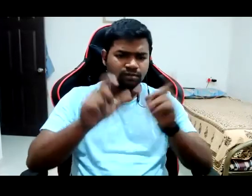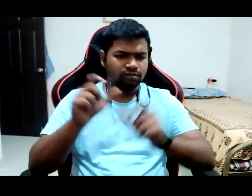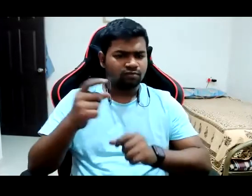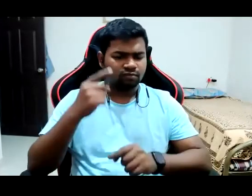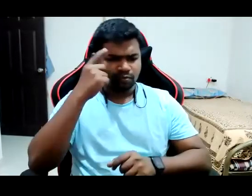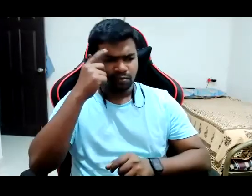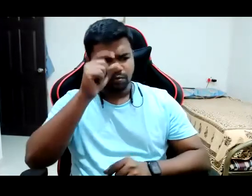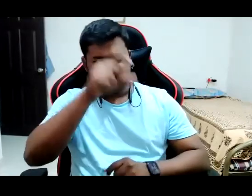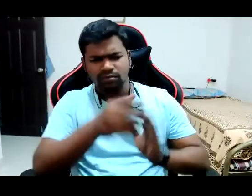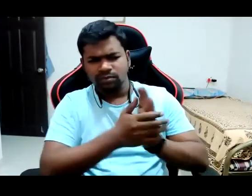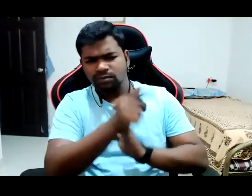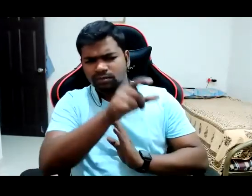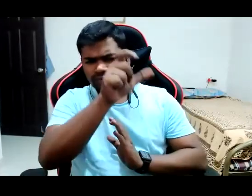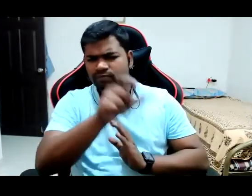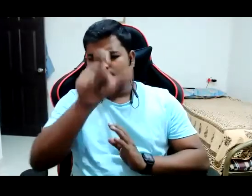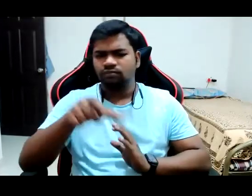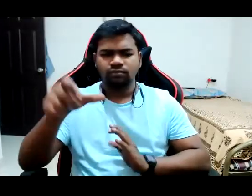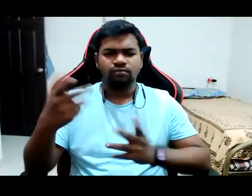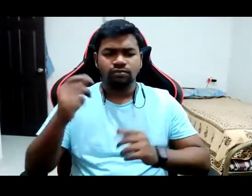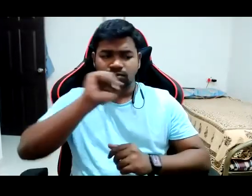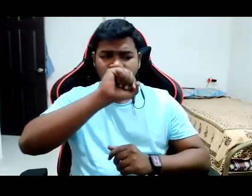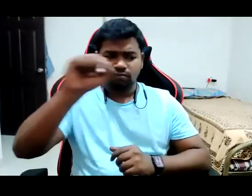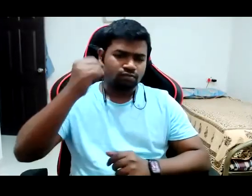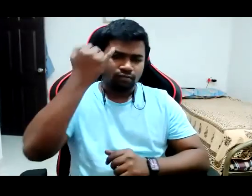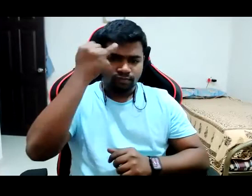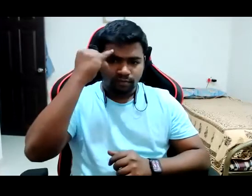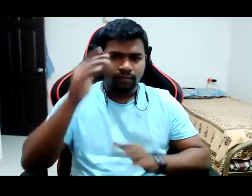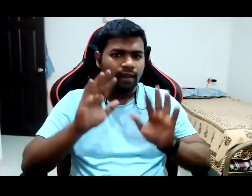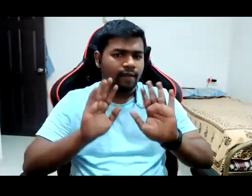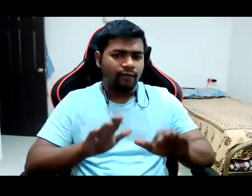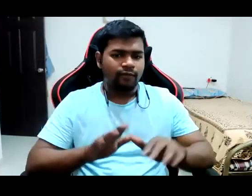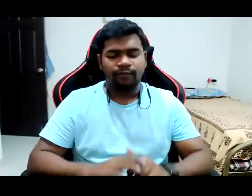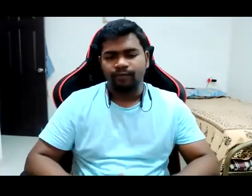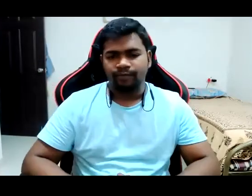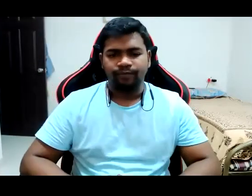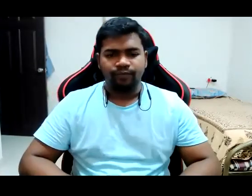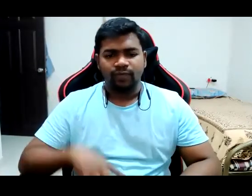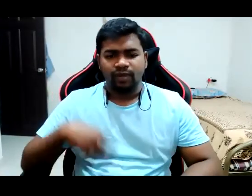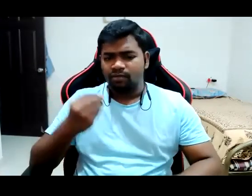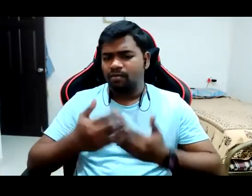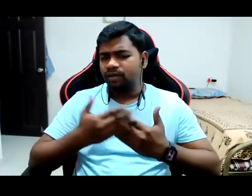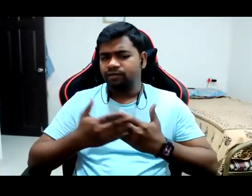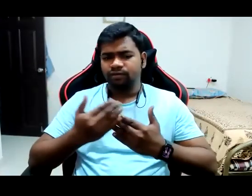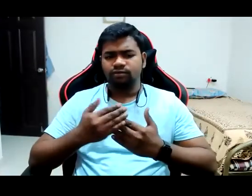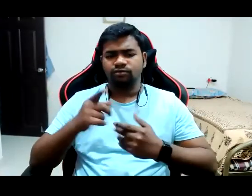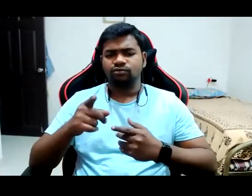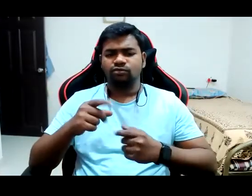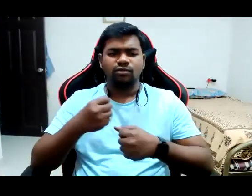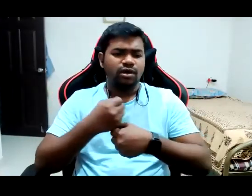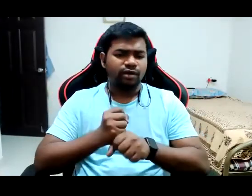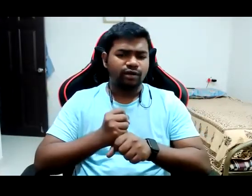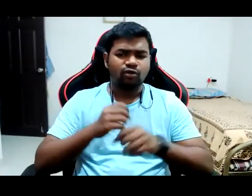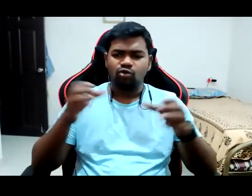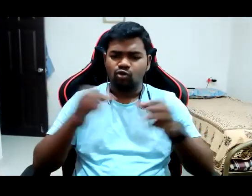about the ideas, skills, whatever they're having. And according to that, it will be easier to create a group according